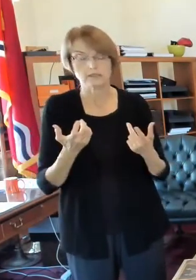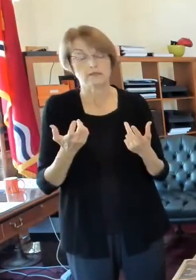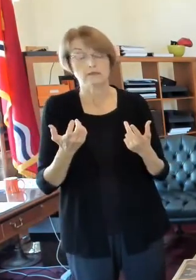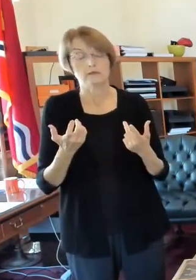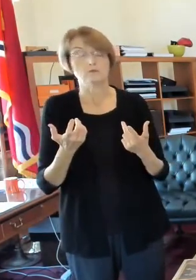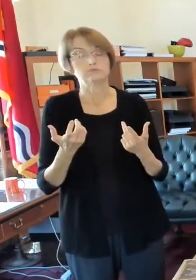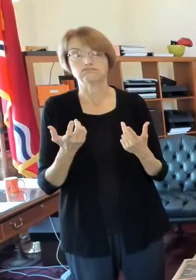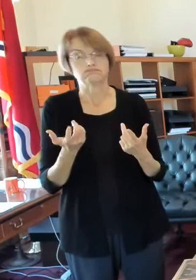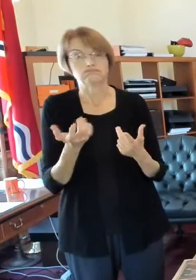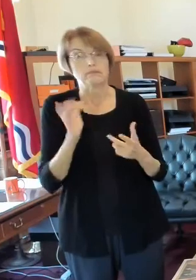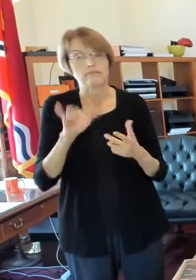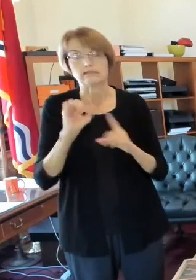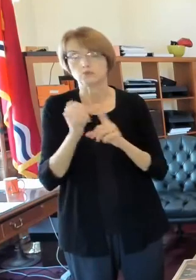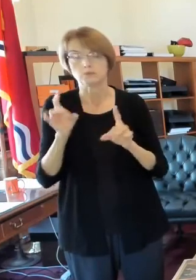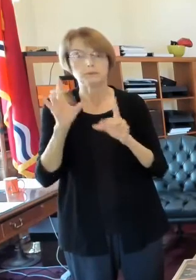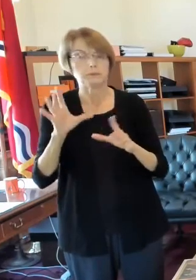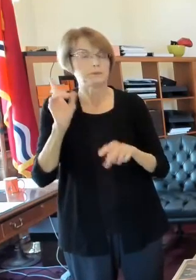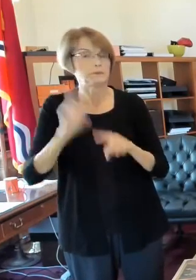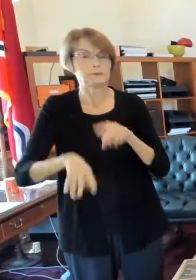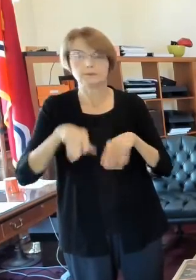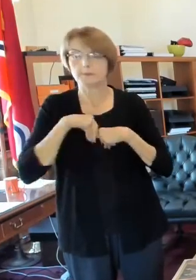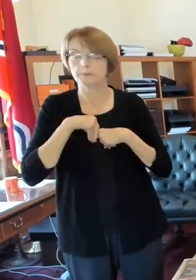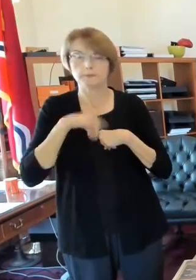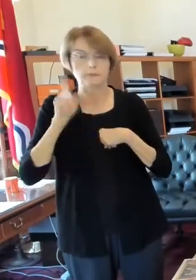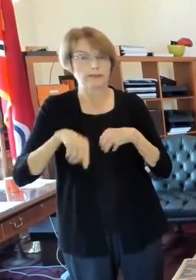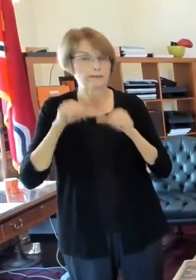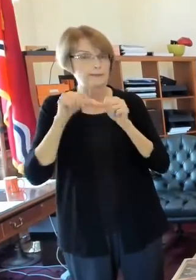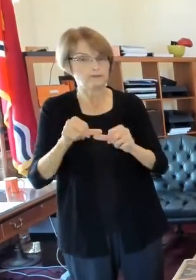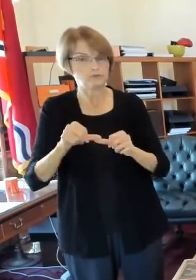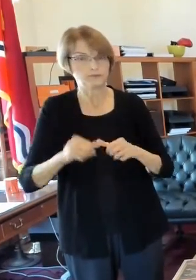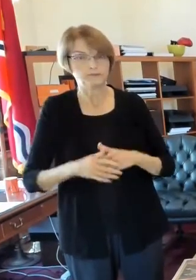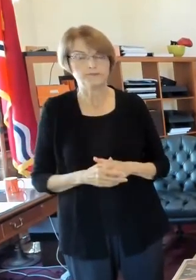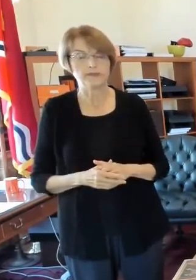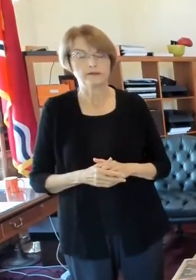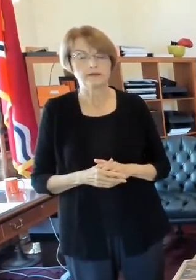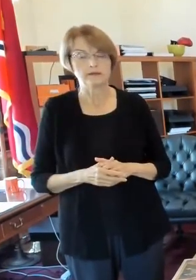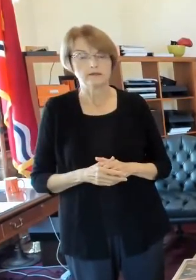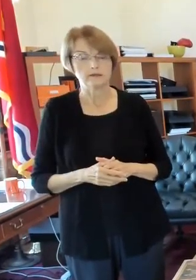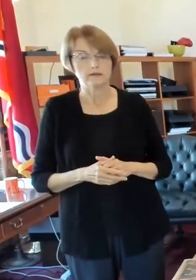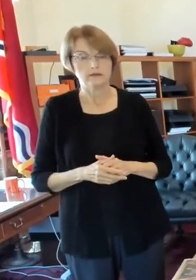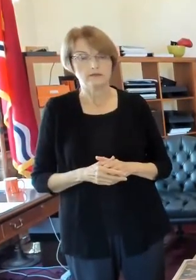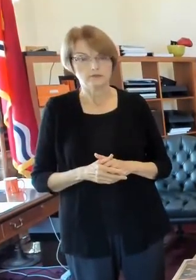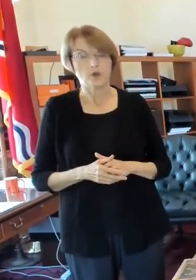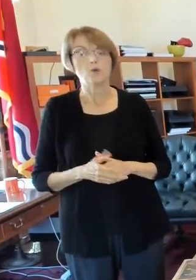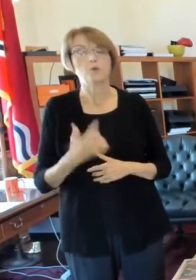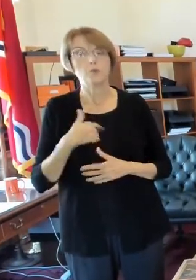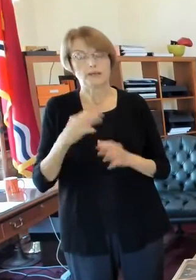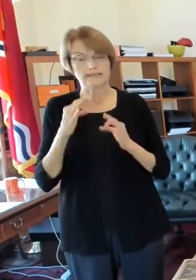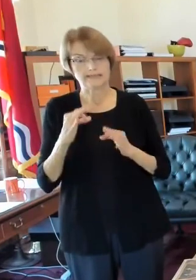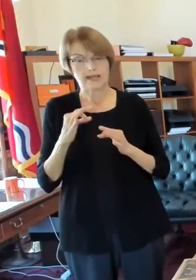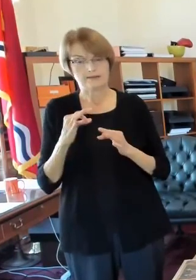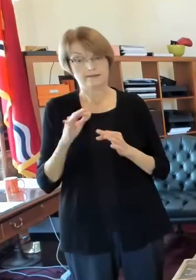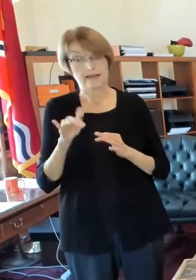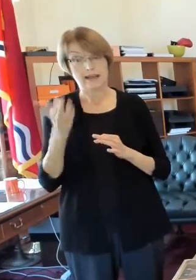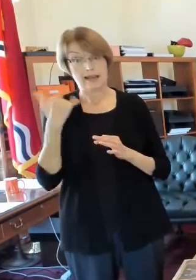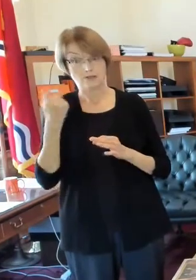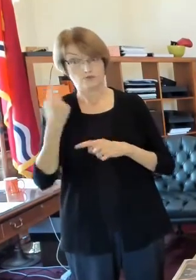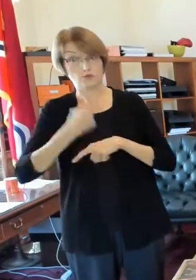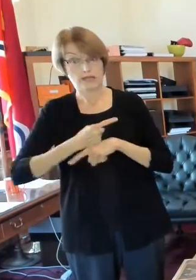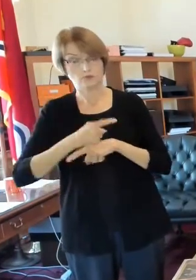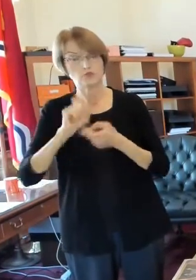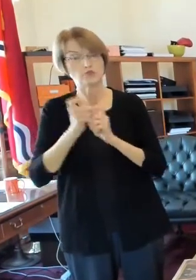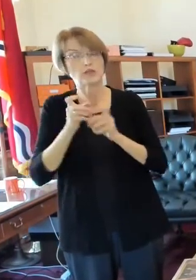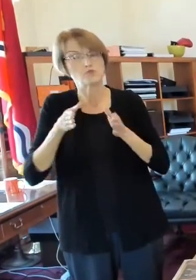untenable situation. So we have made some changes in the last few days on the